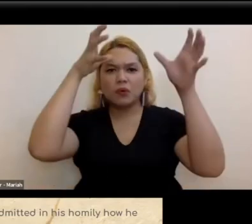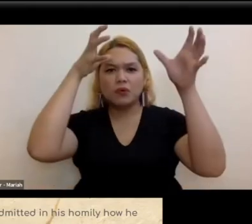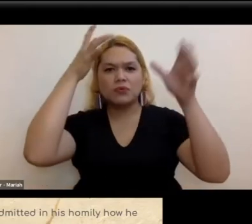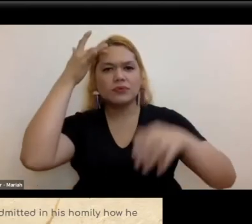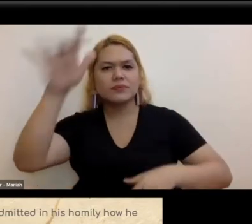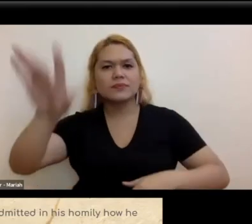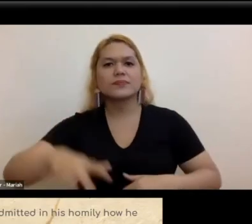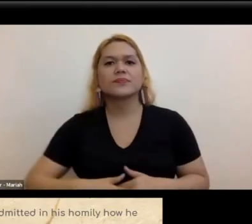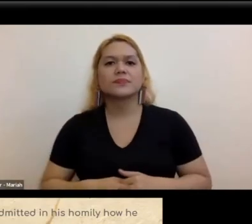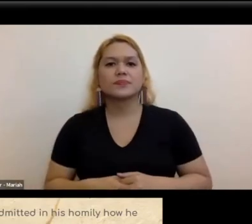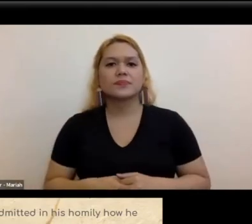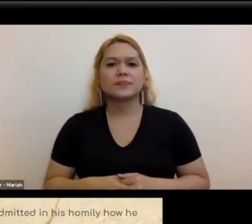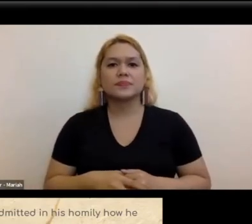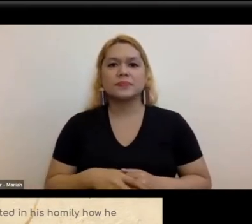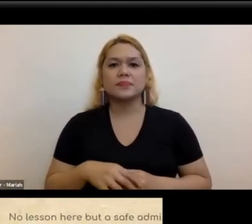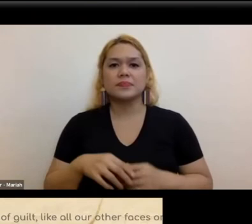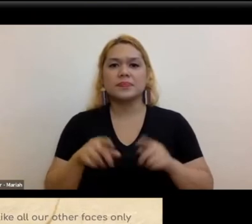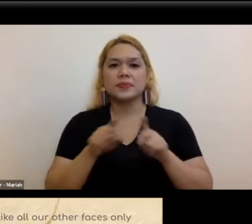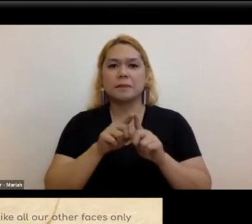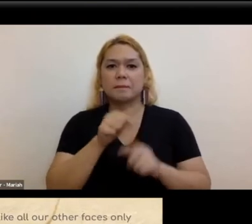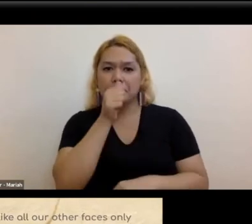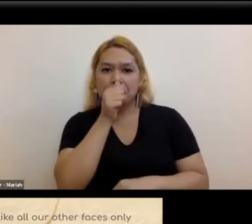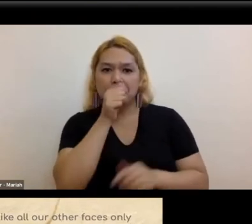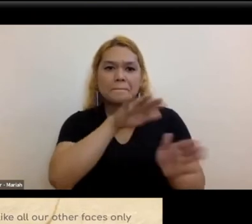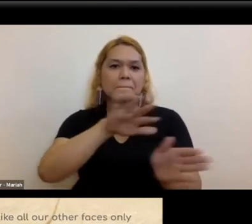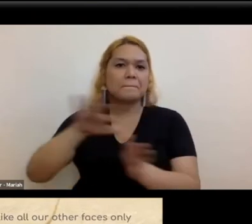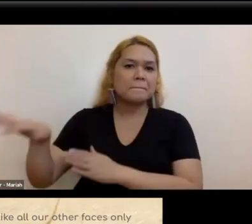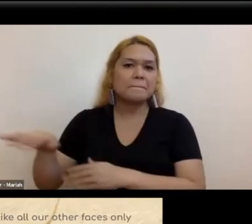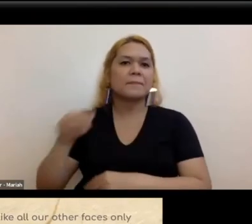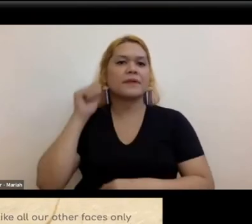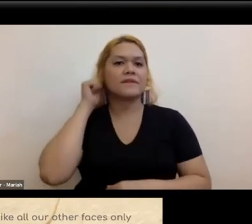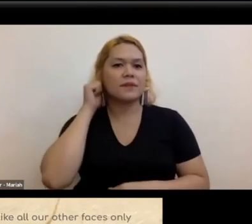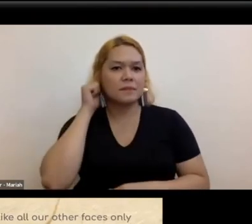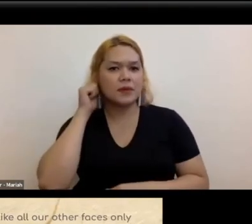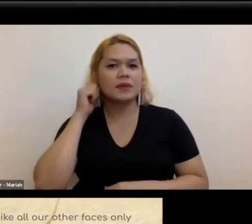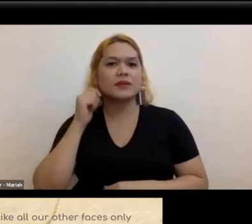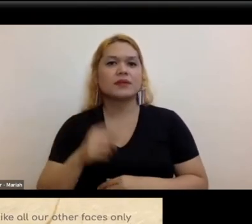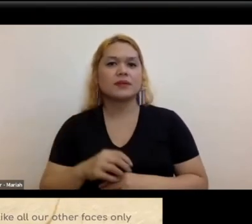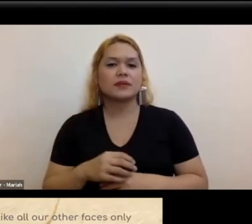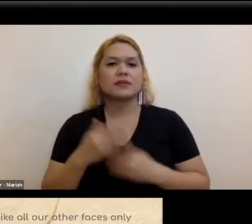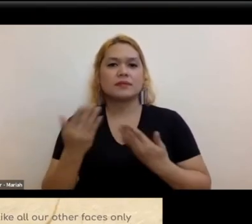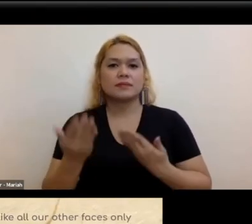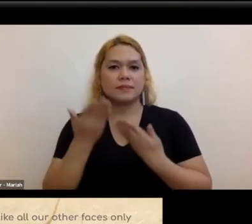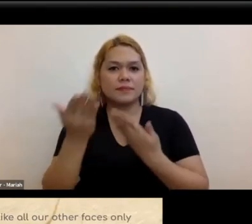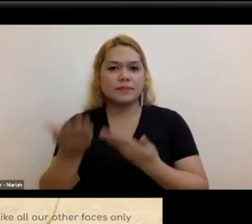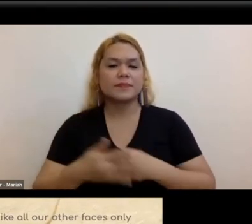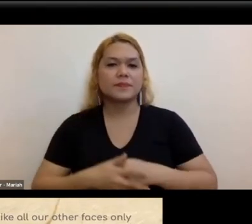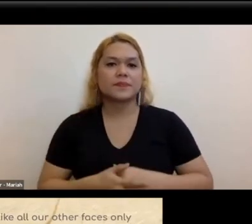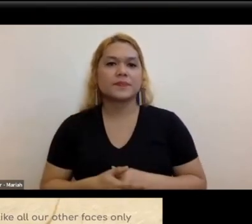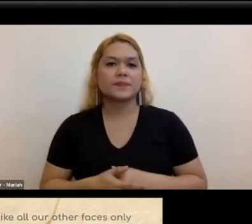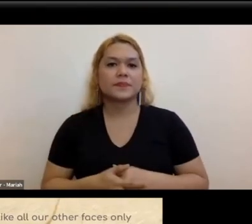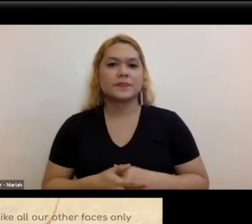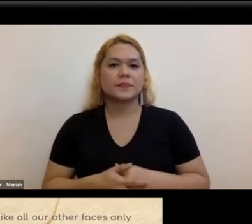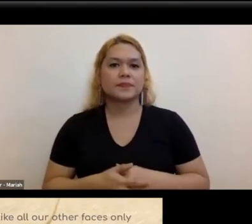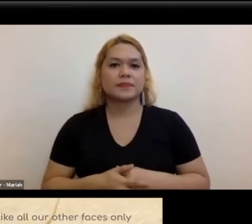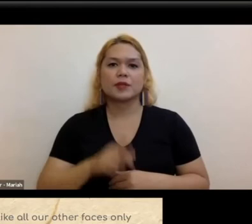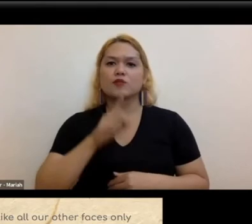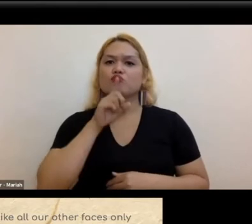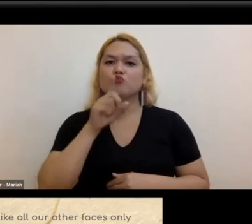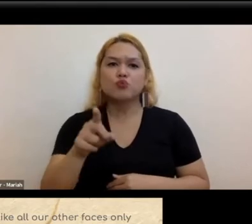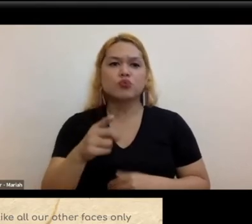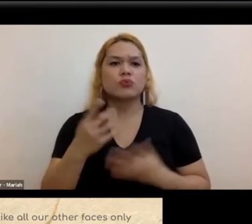warnings and reward. No lesson here, but a safe admission of guilt. like all our other faces,